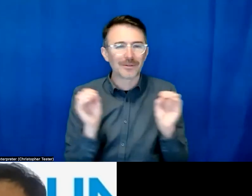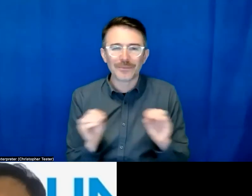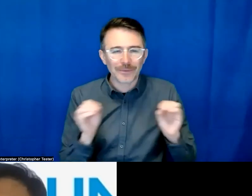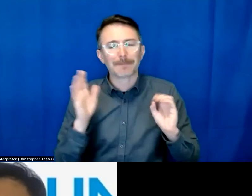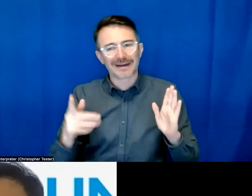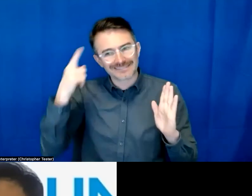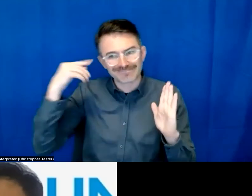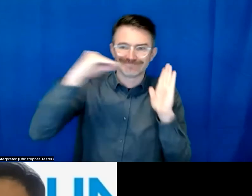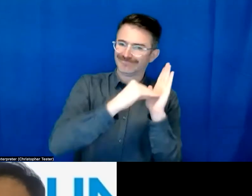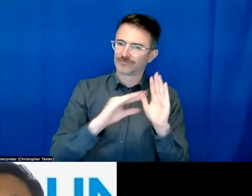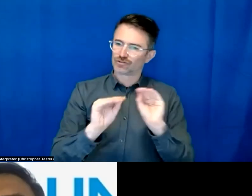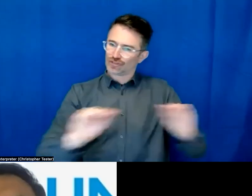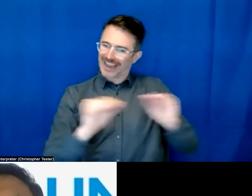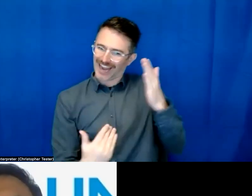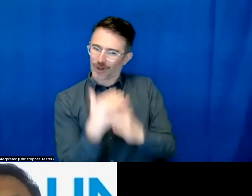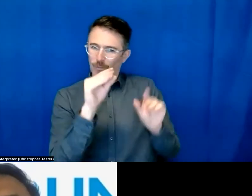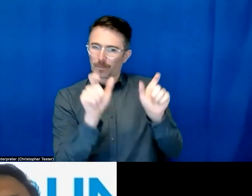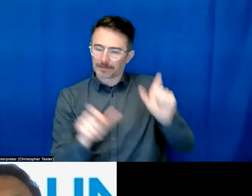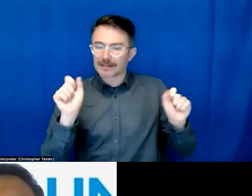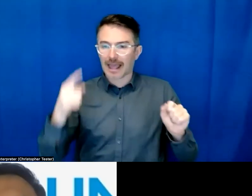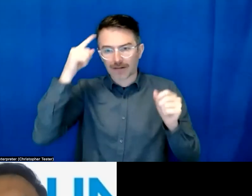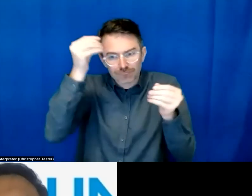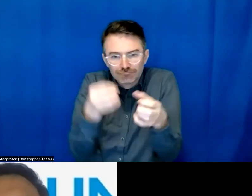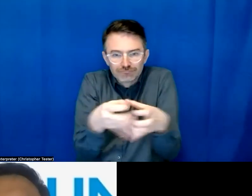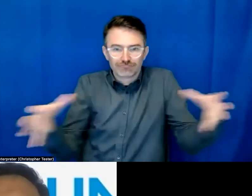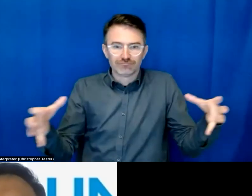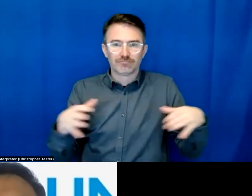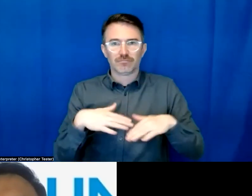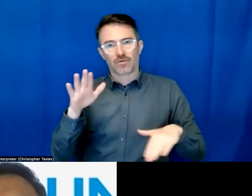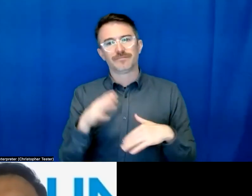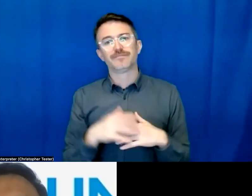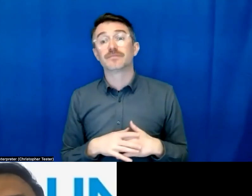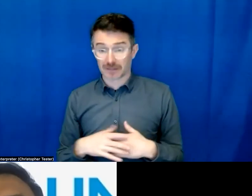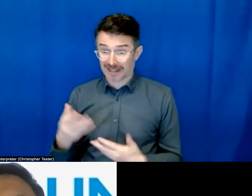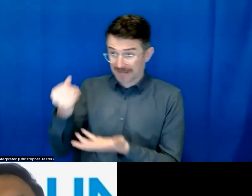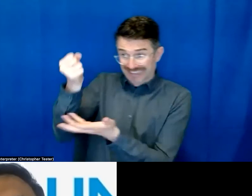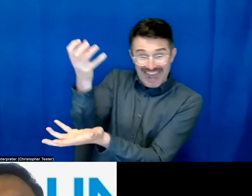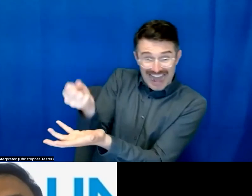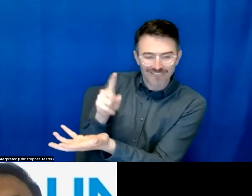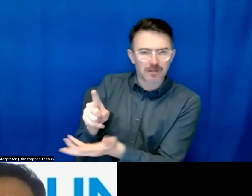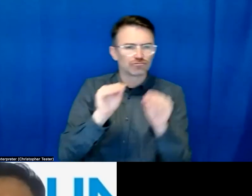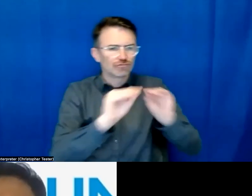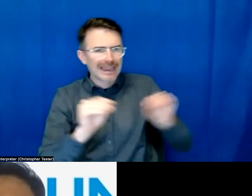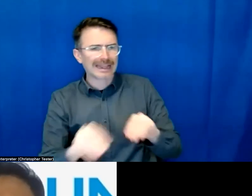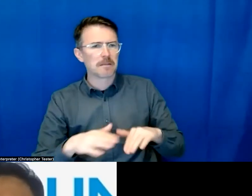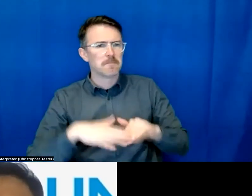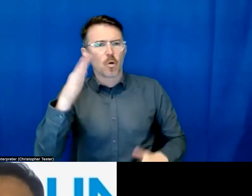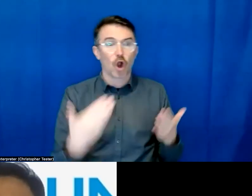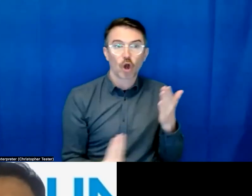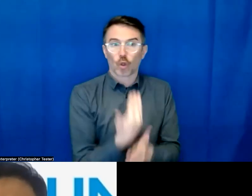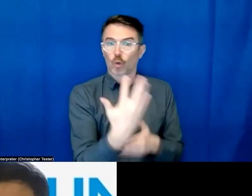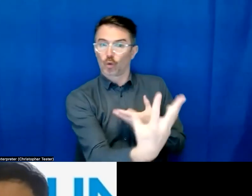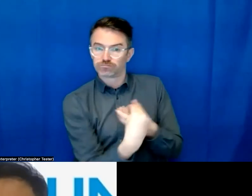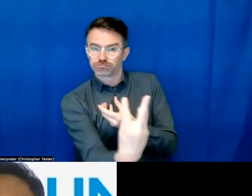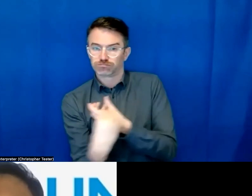of capacity, lack of awareness and knowledge. And as a result, in the final consideration, many of the OPDs are not considered for climate